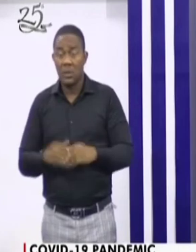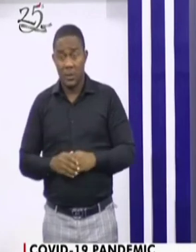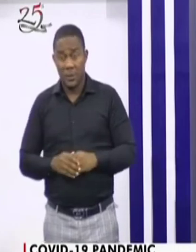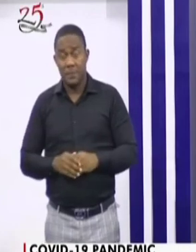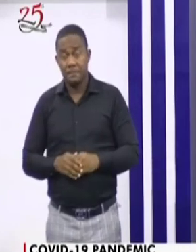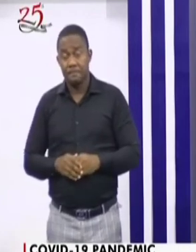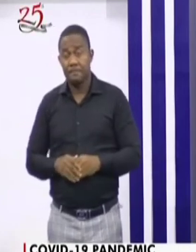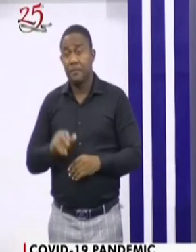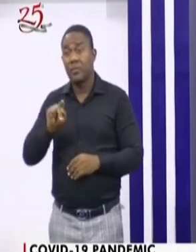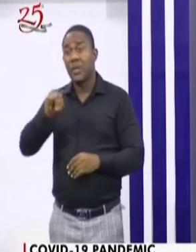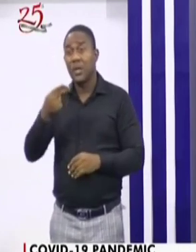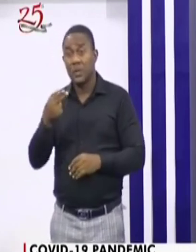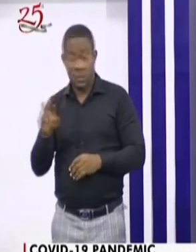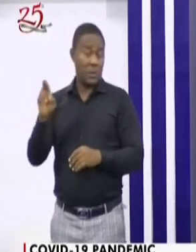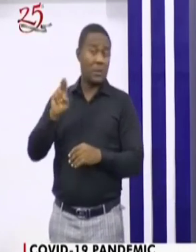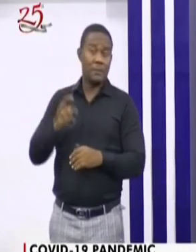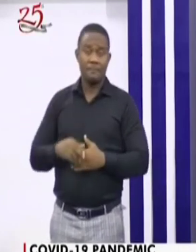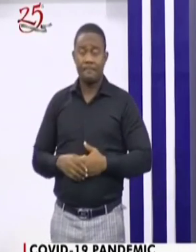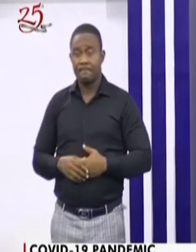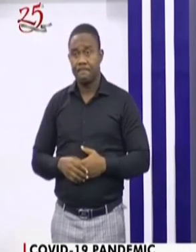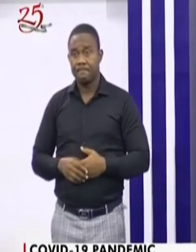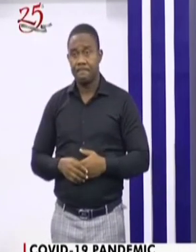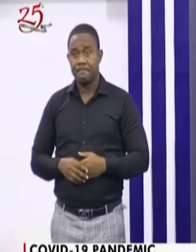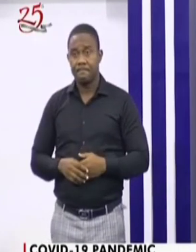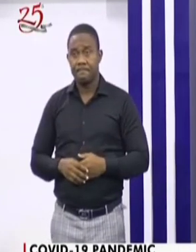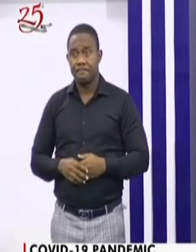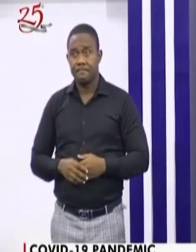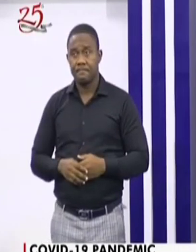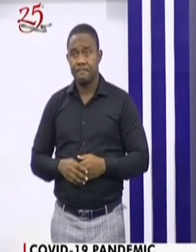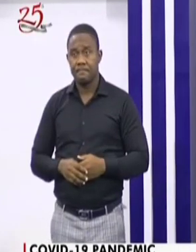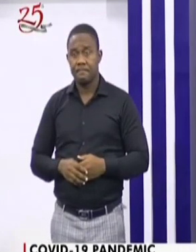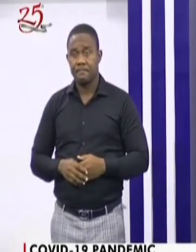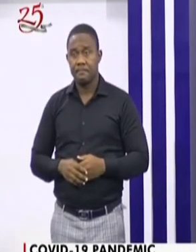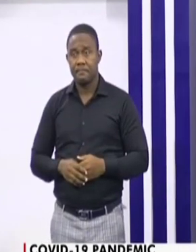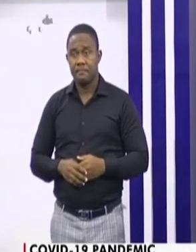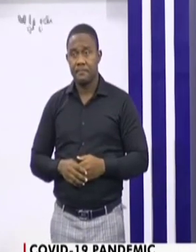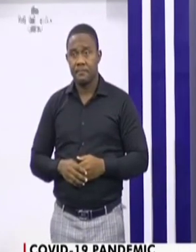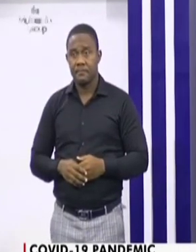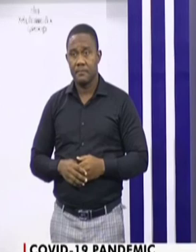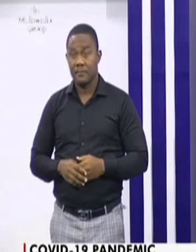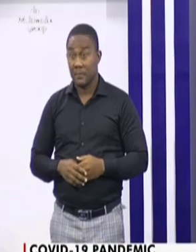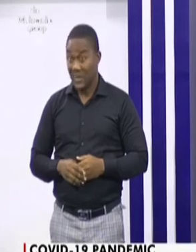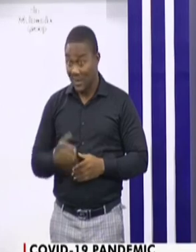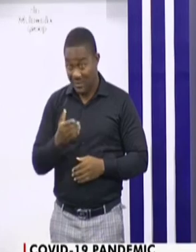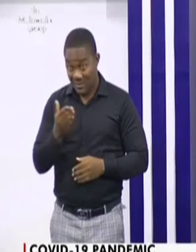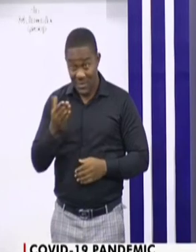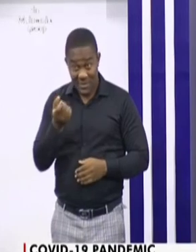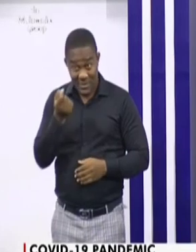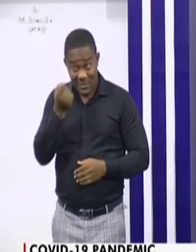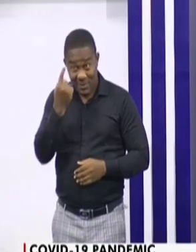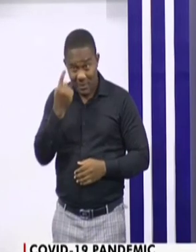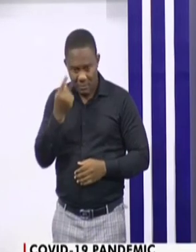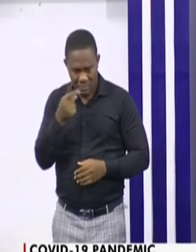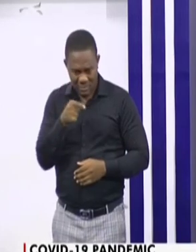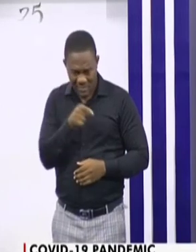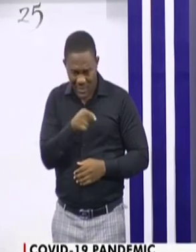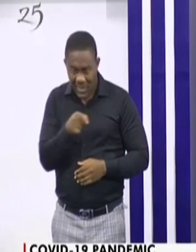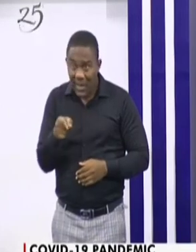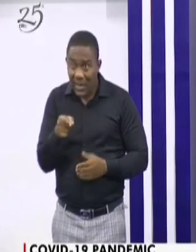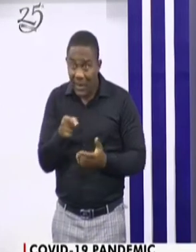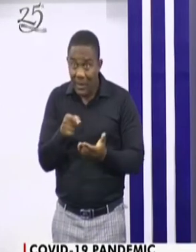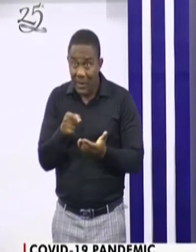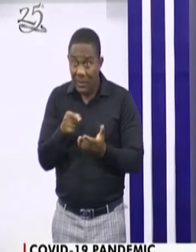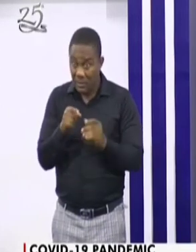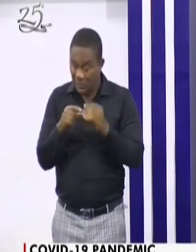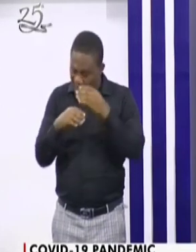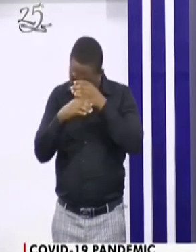PHR and VSD. So in a nutshell, you can understand that it is not impossible